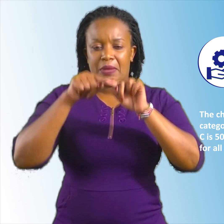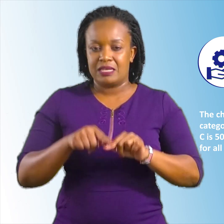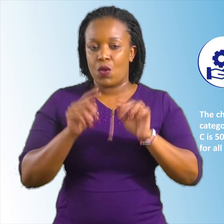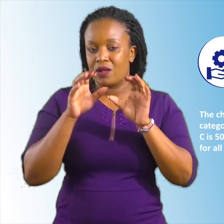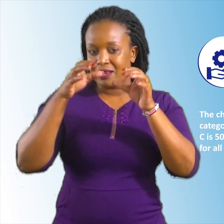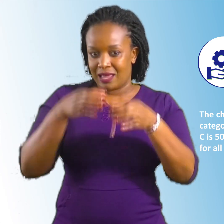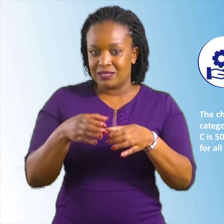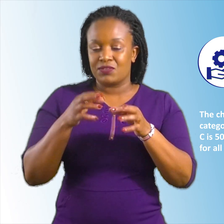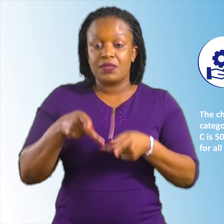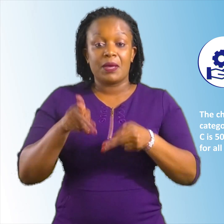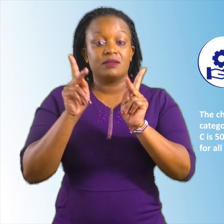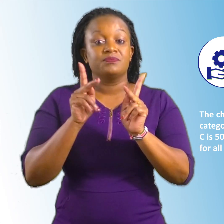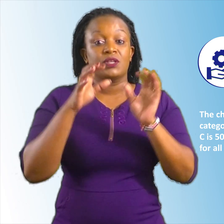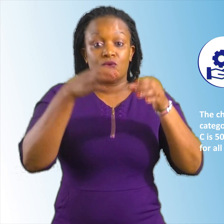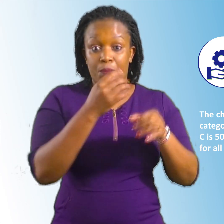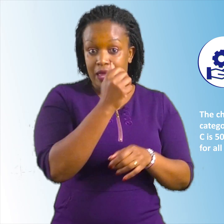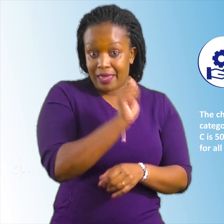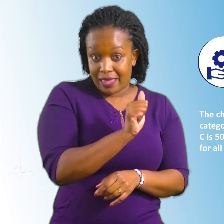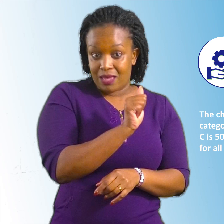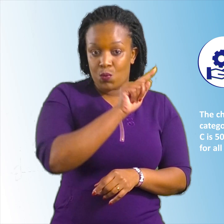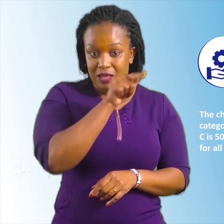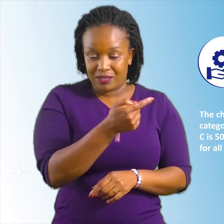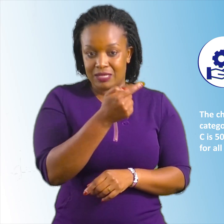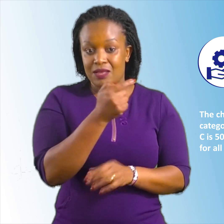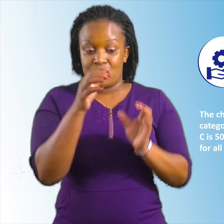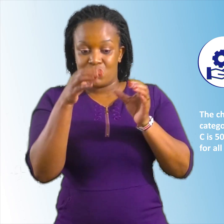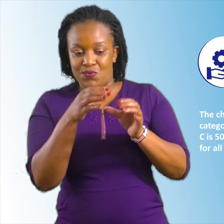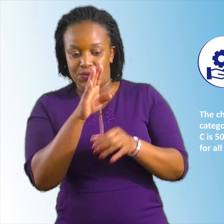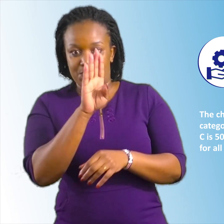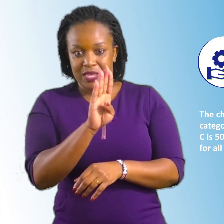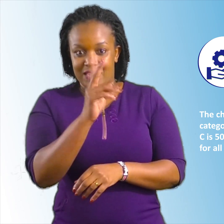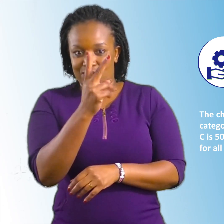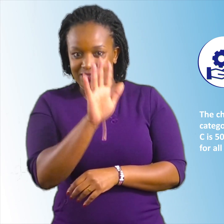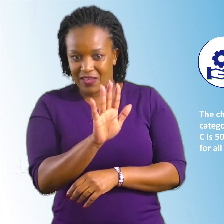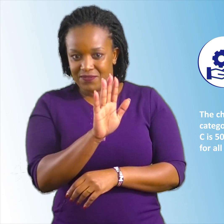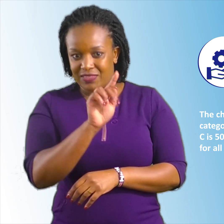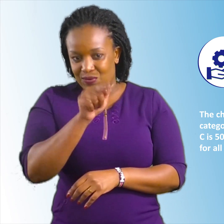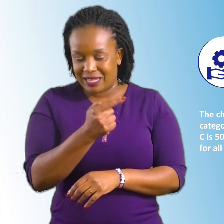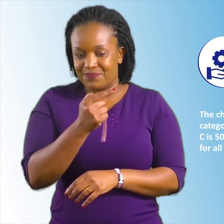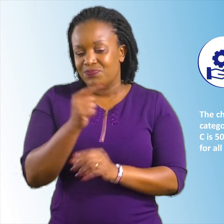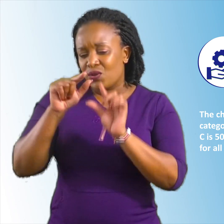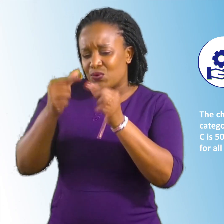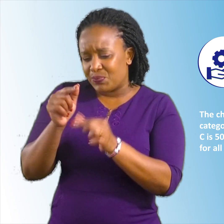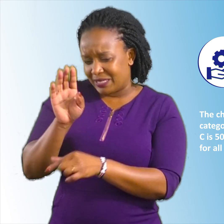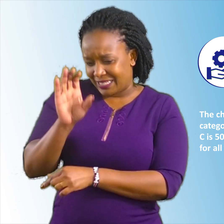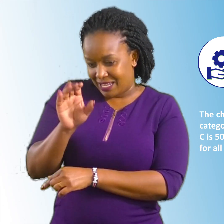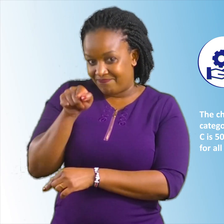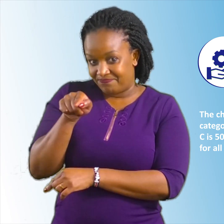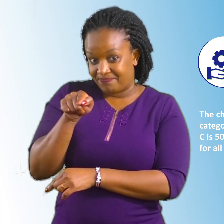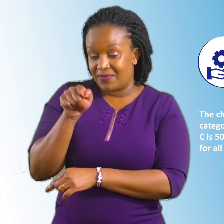permit. Category A is $1,000, Category B is $25,000, Category C